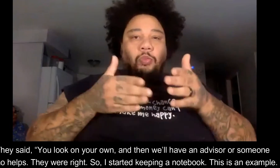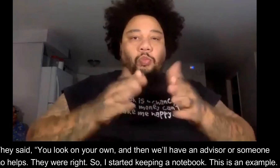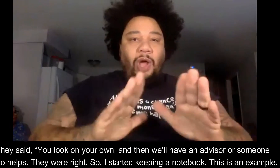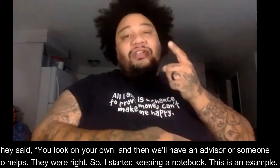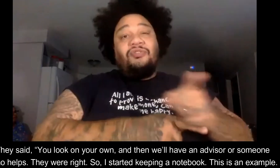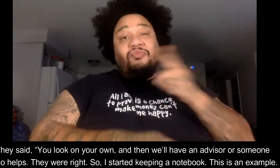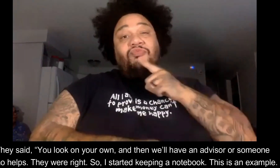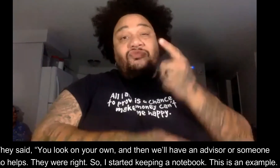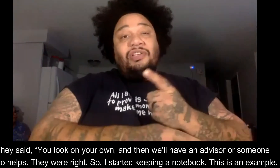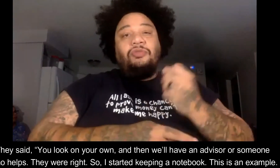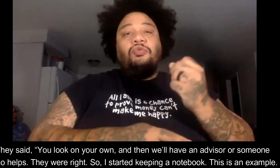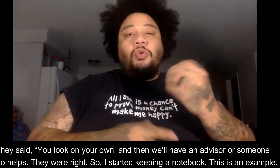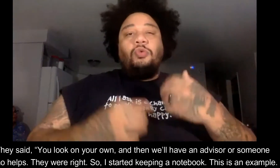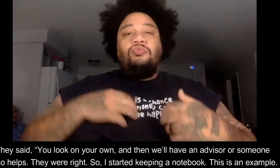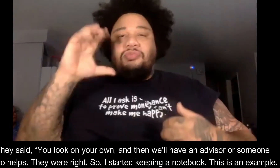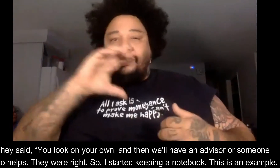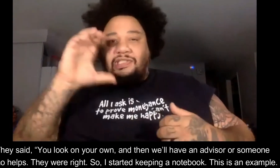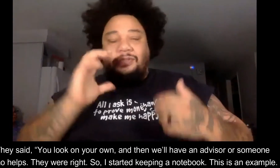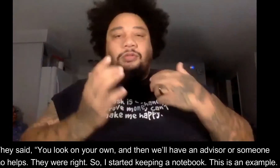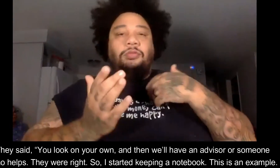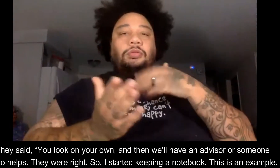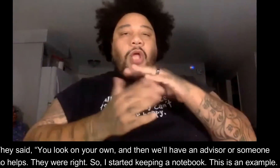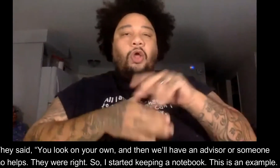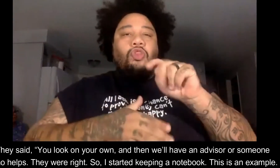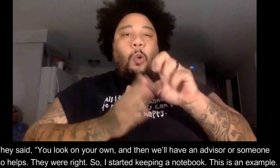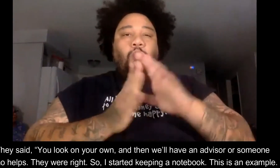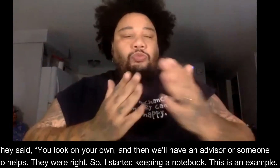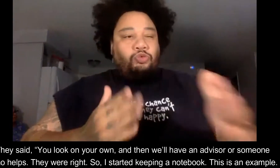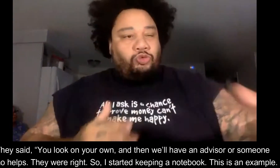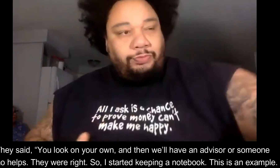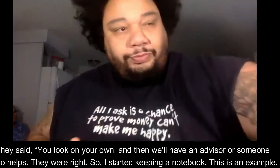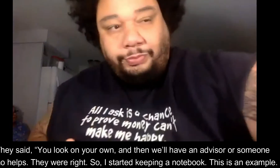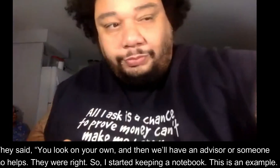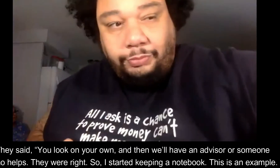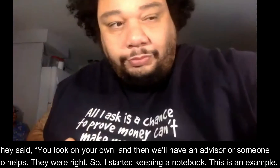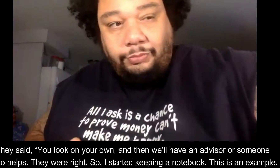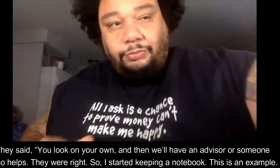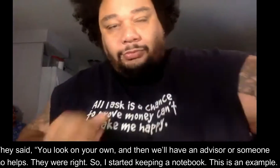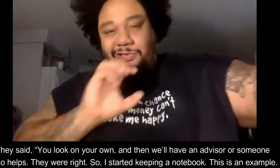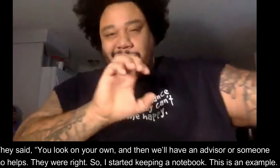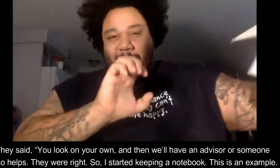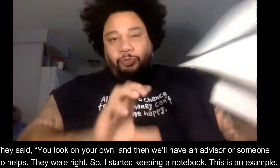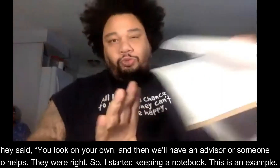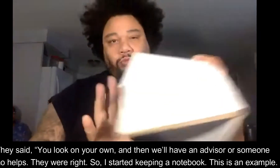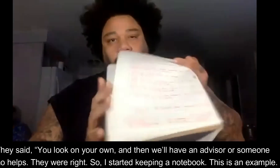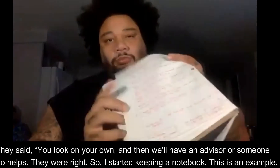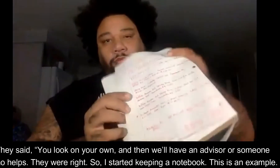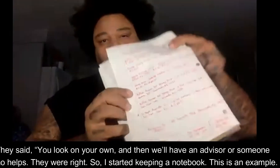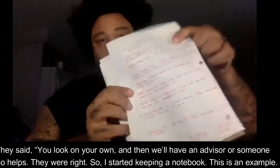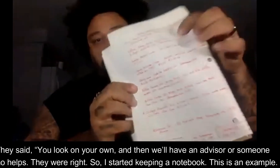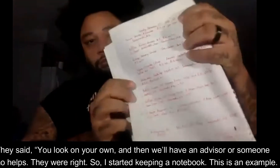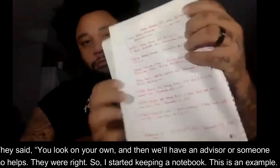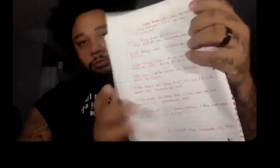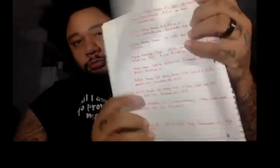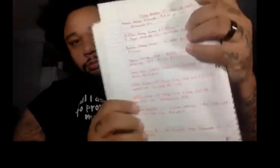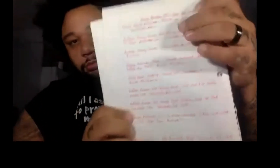advisor, we'll have someone that helps. So they were right. So I started keeping a notebook. This is an example.